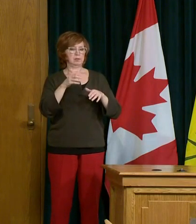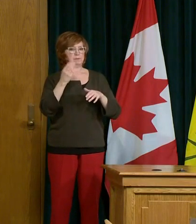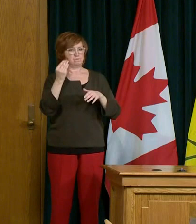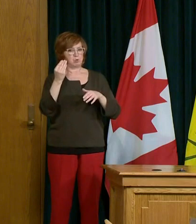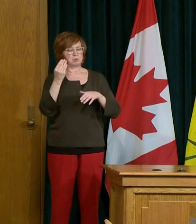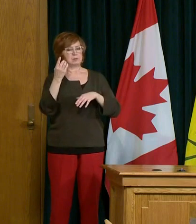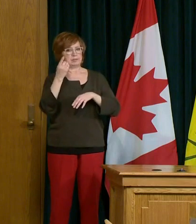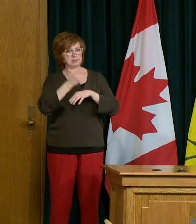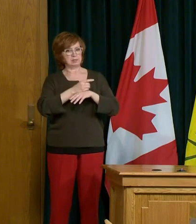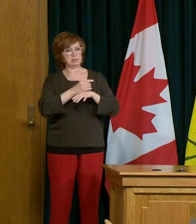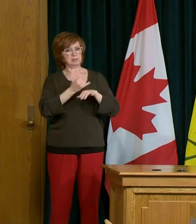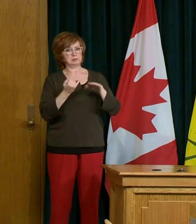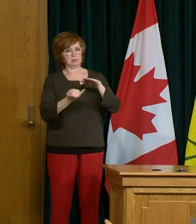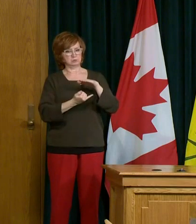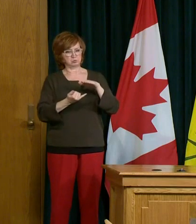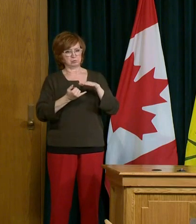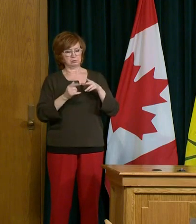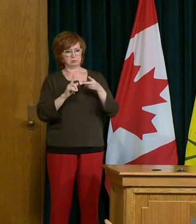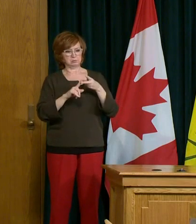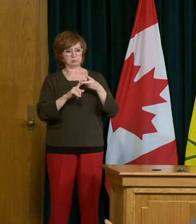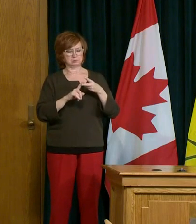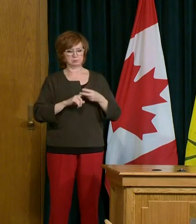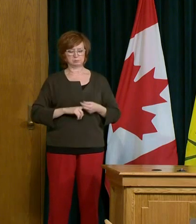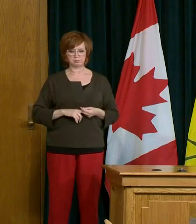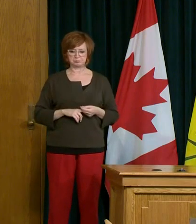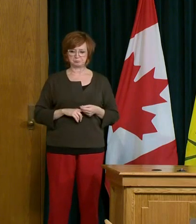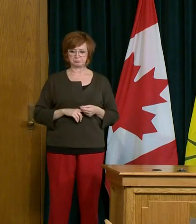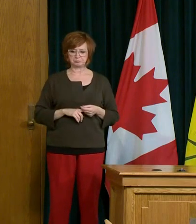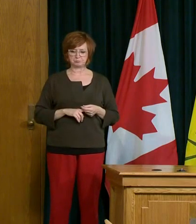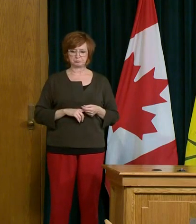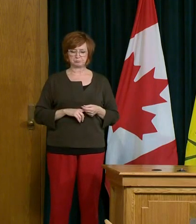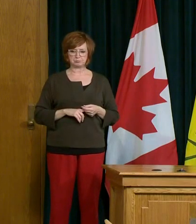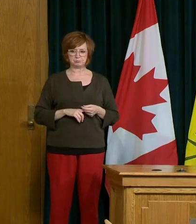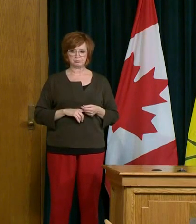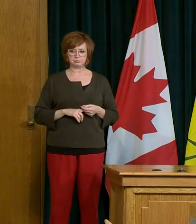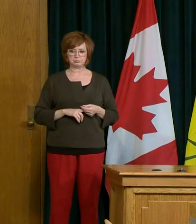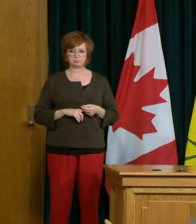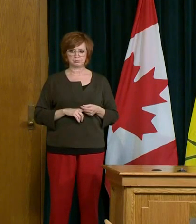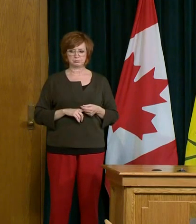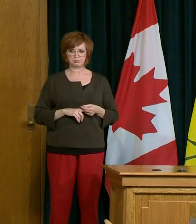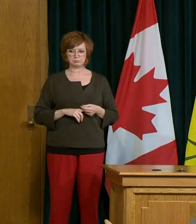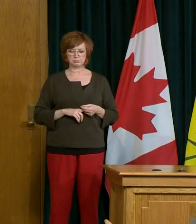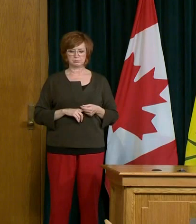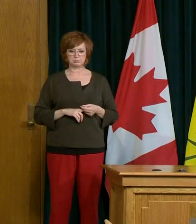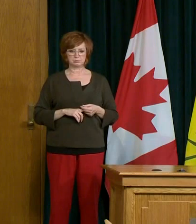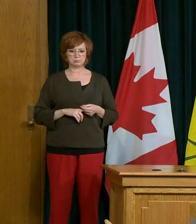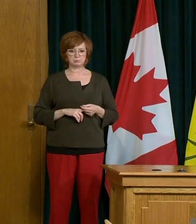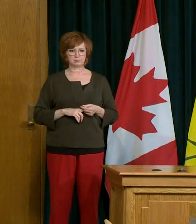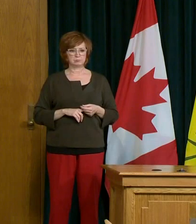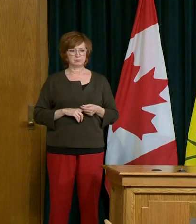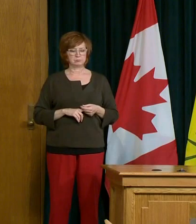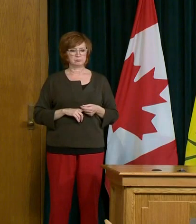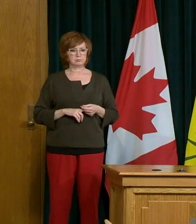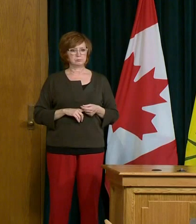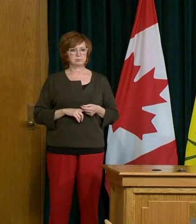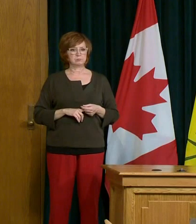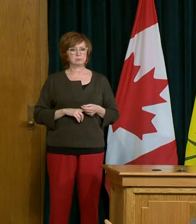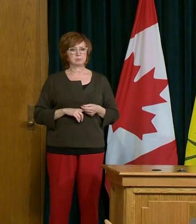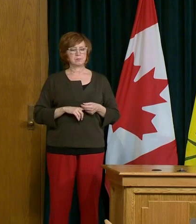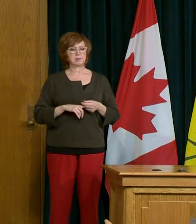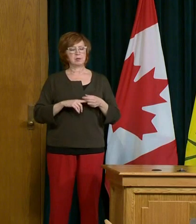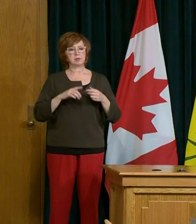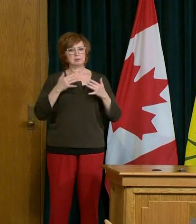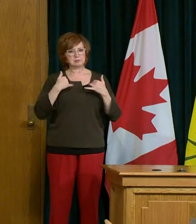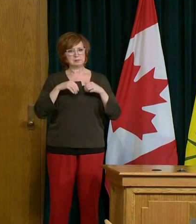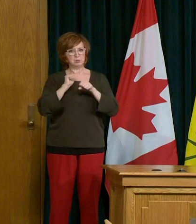that that may not be recommended aside from for these particular essential reasons. And so this is continues to be a work